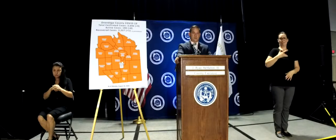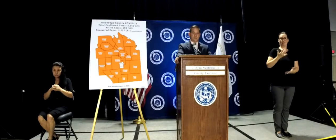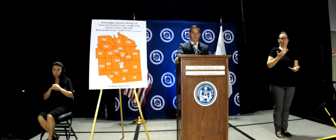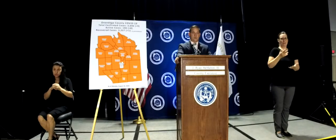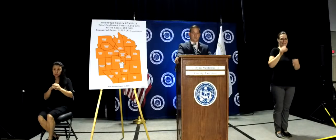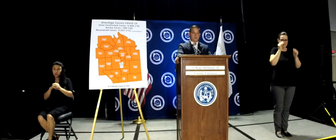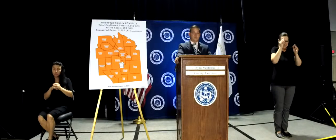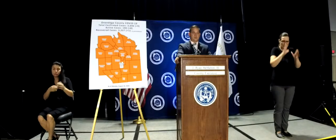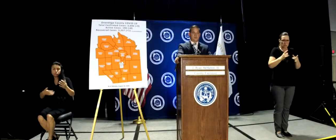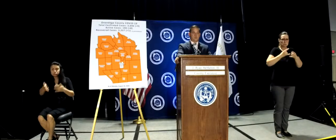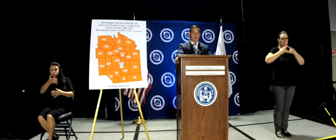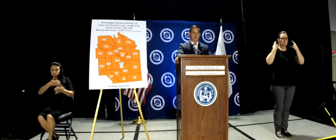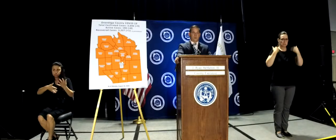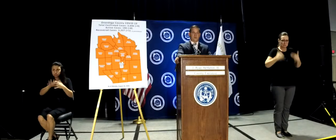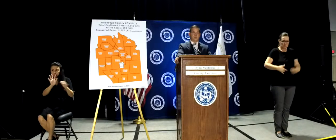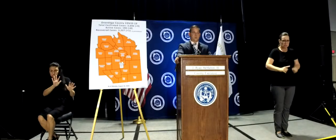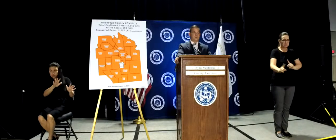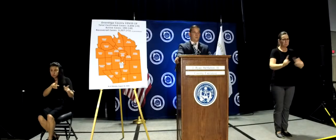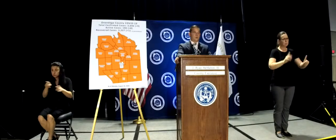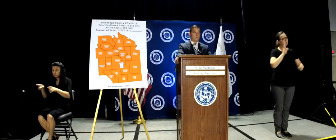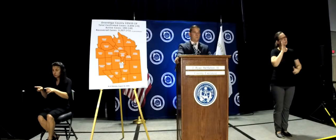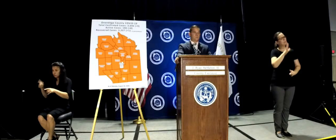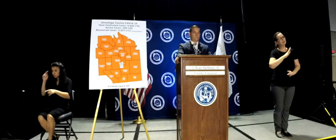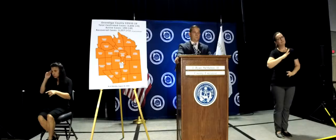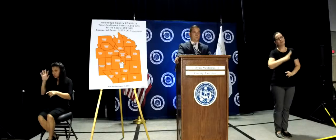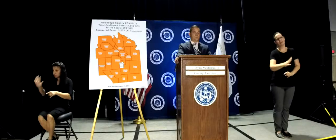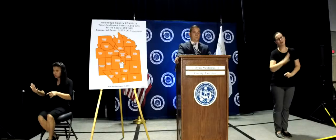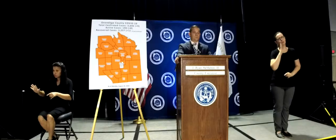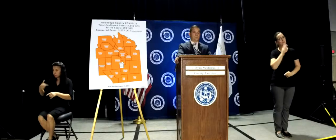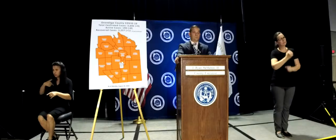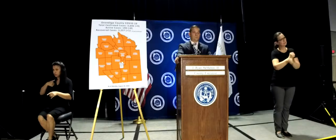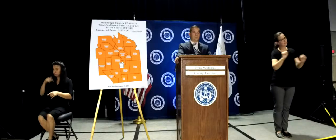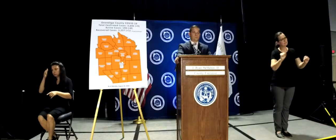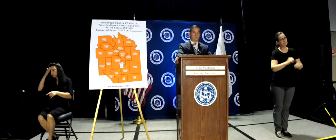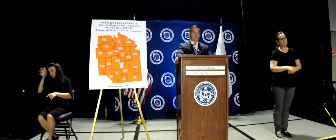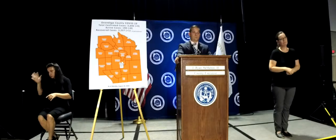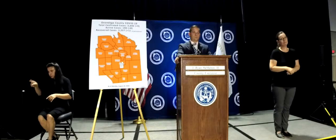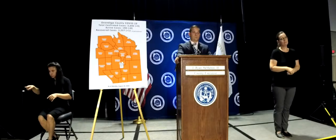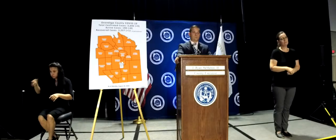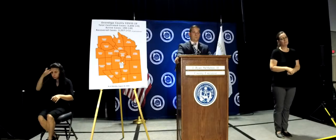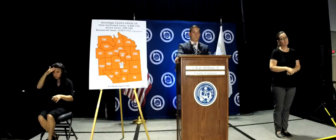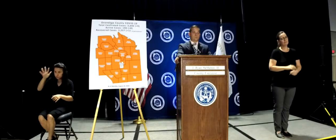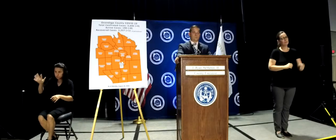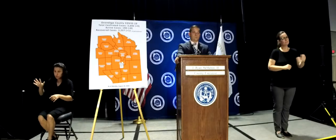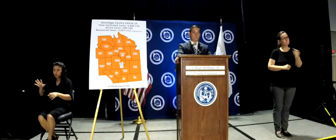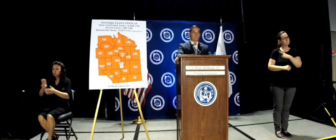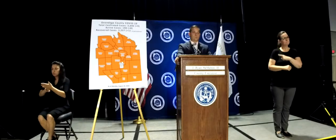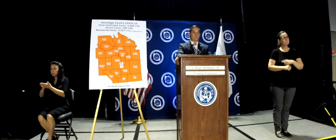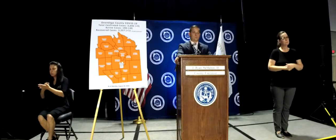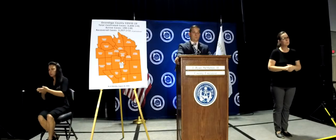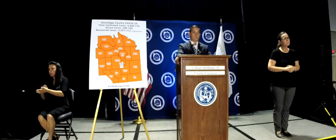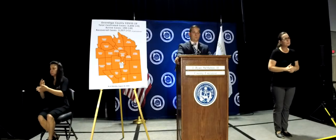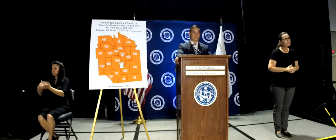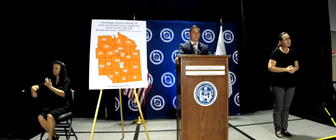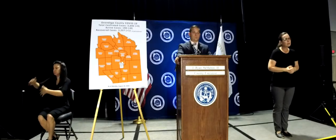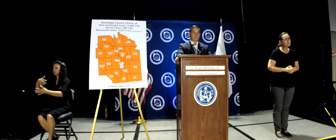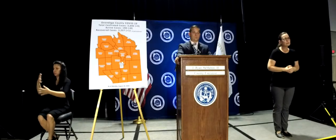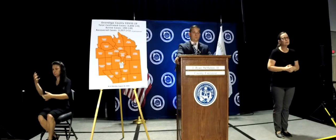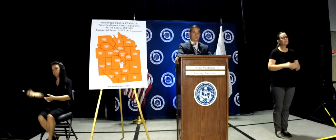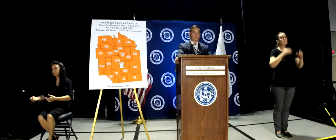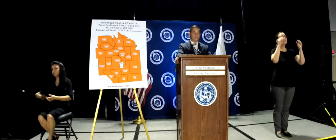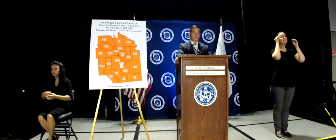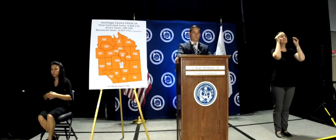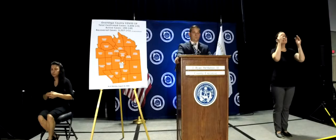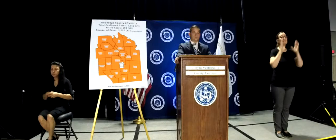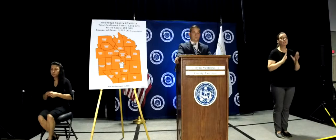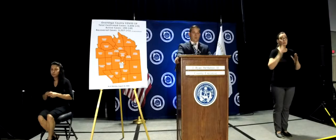you need to. And this has been a good recipe so far. Just so teachers know what to expect, a doctor will decide before they